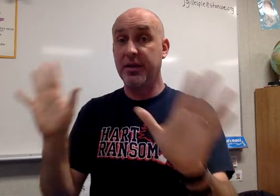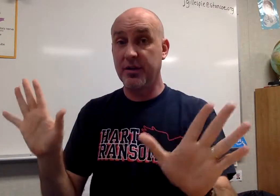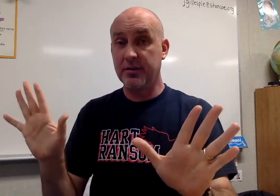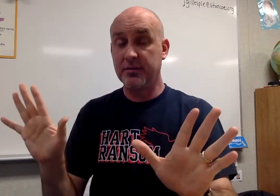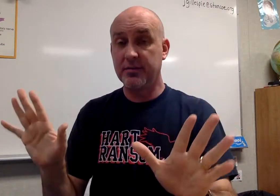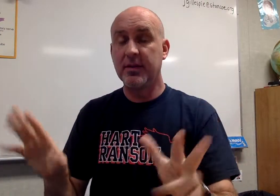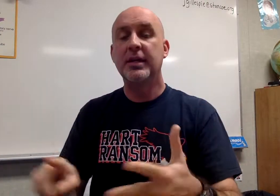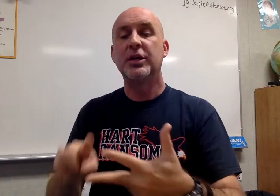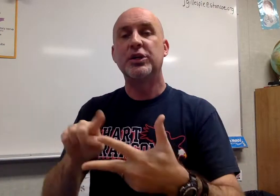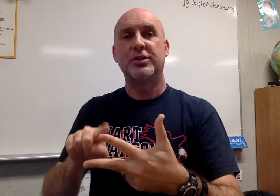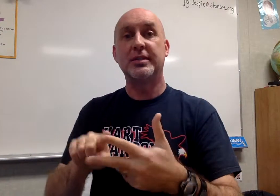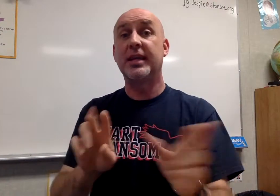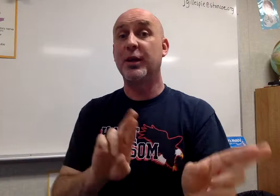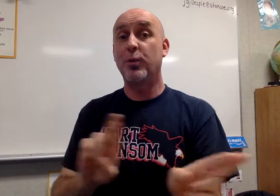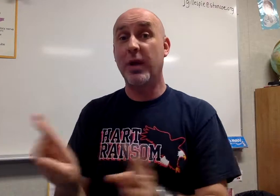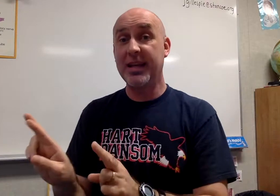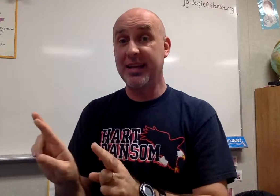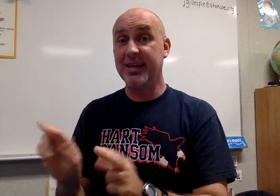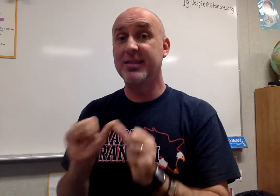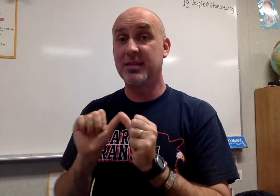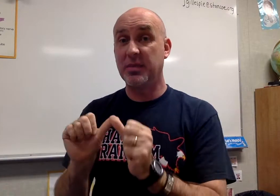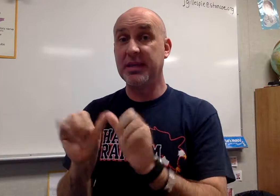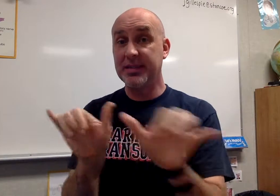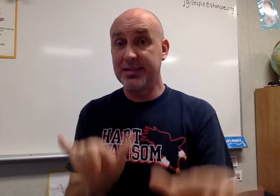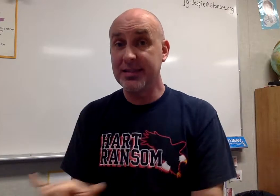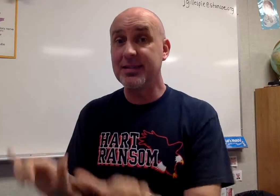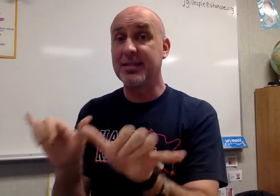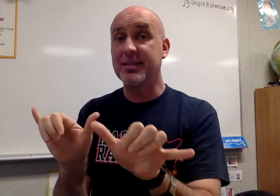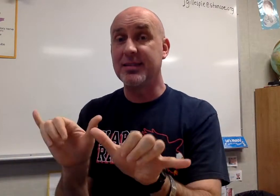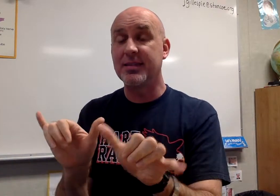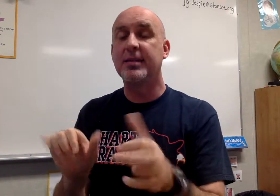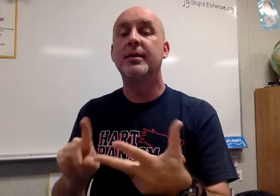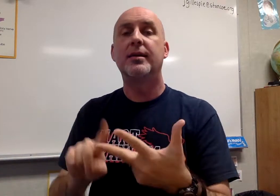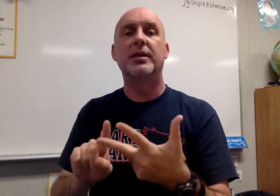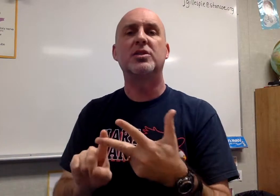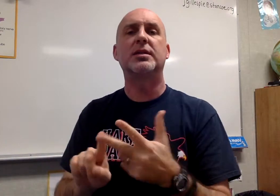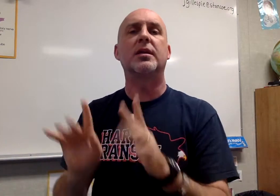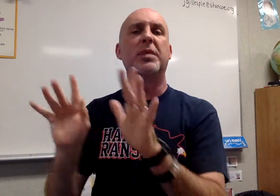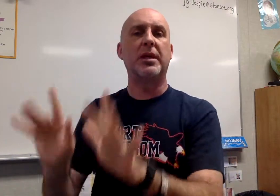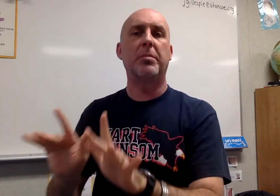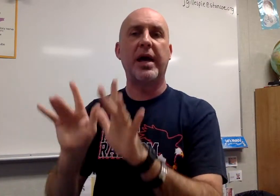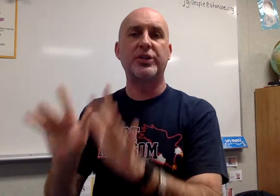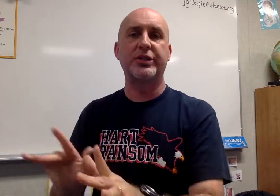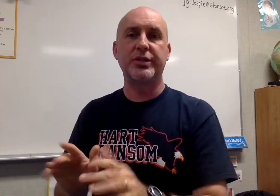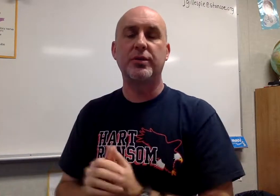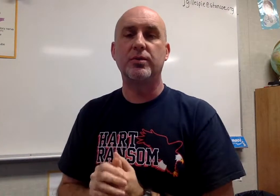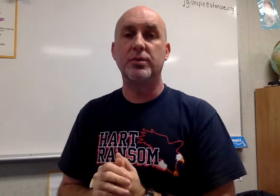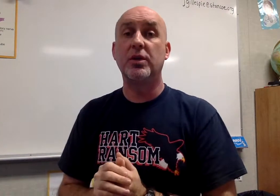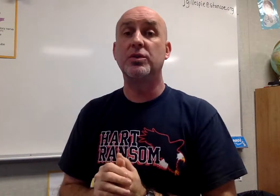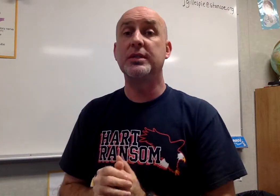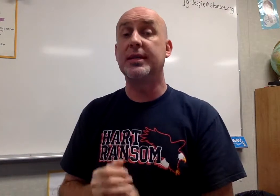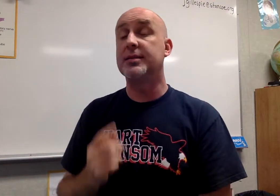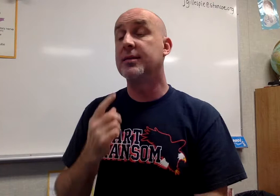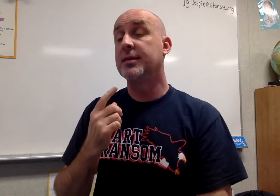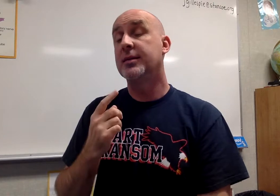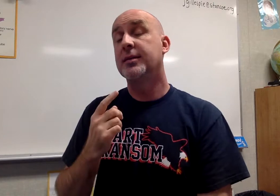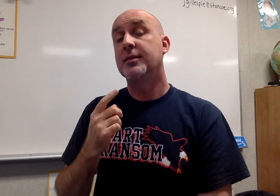clear. She's getting ready to be consistent, and she's going to be compassionate too. So she says, all